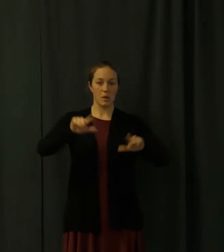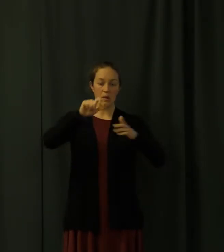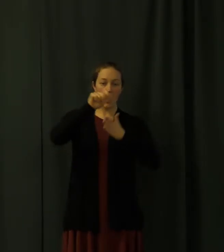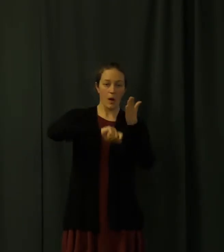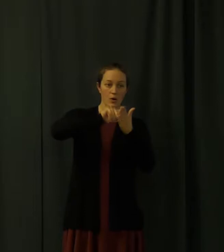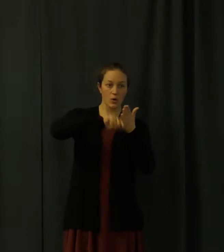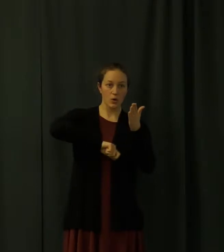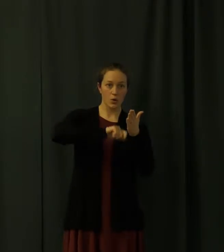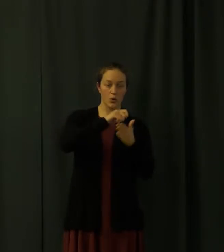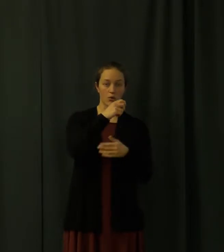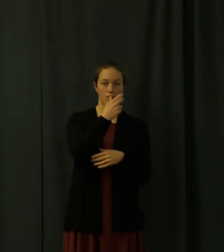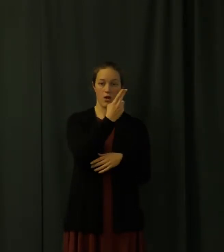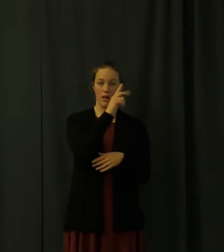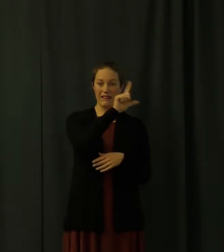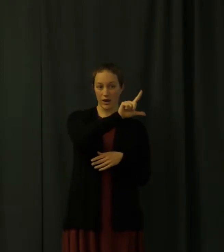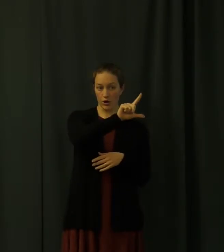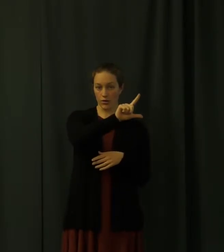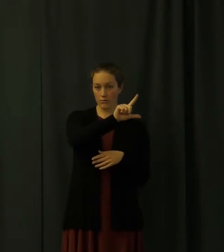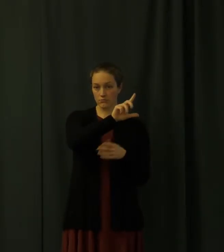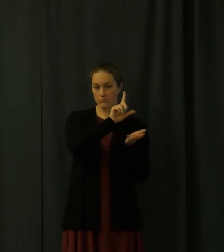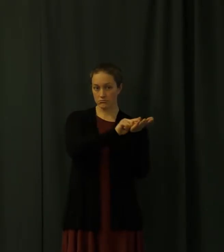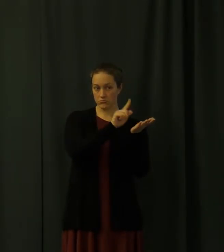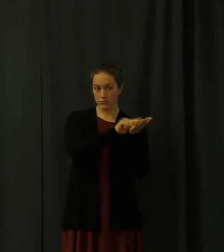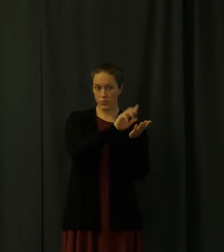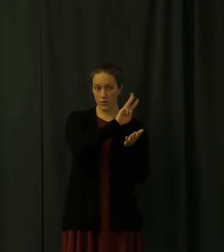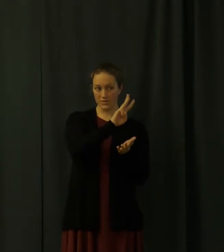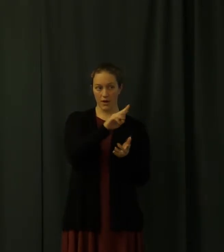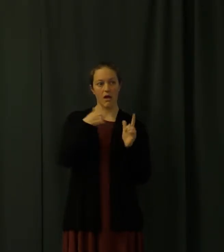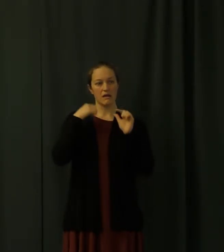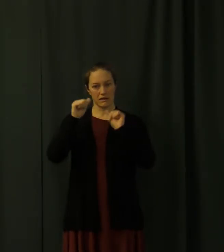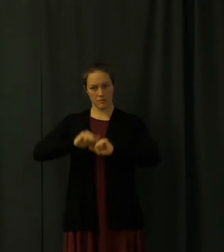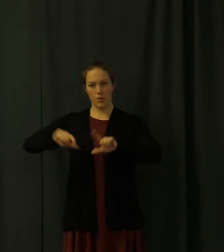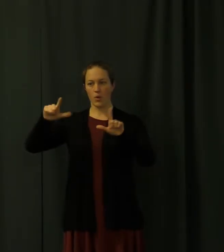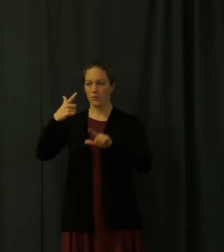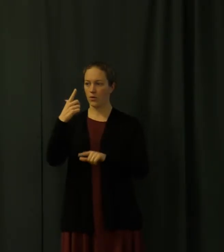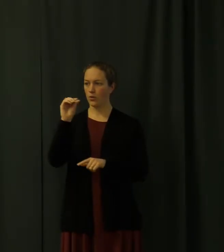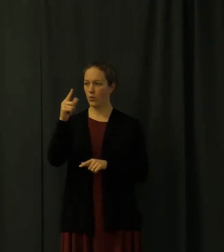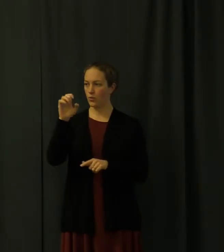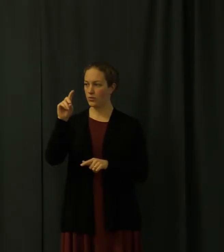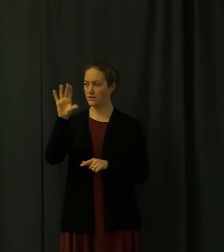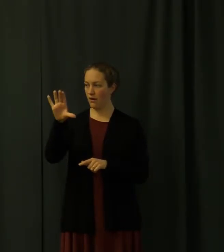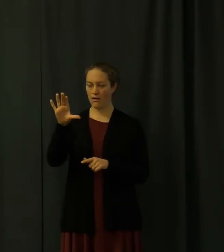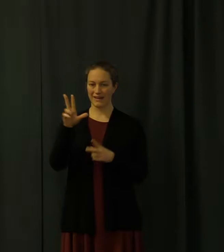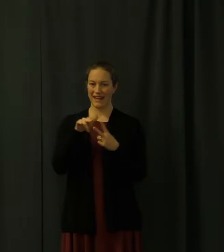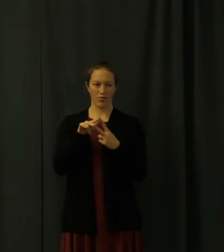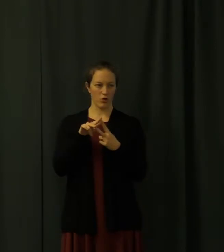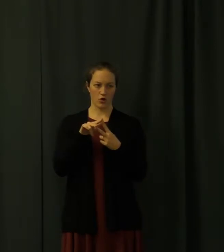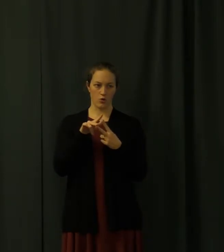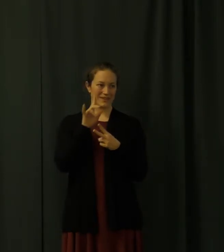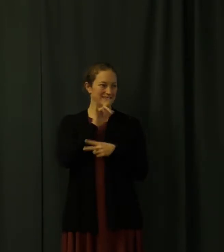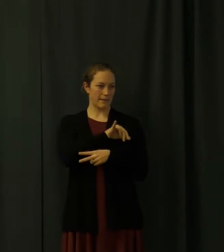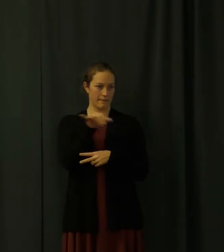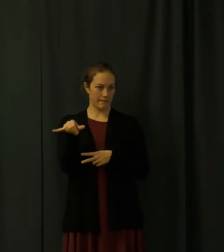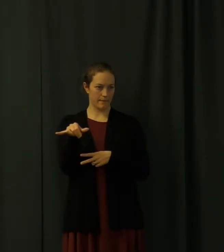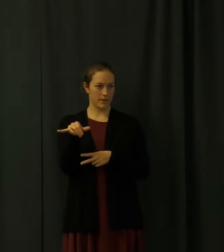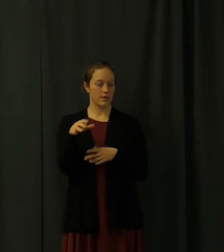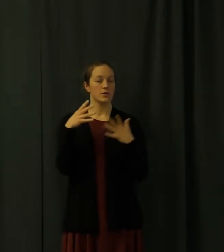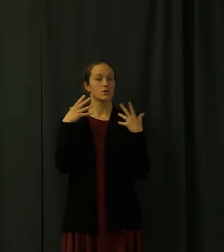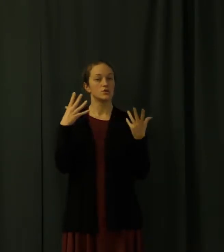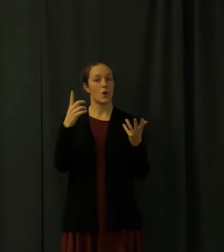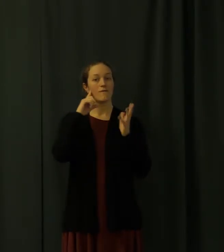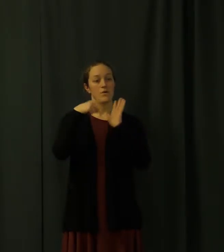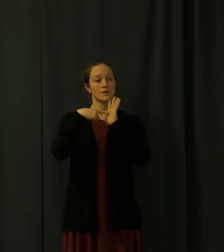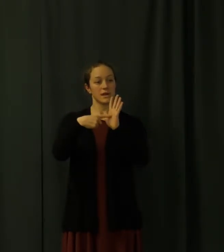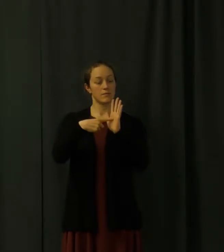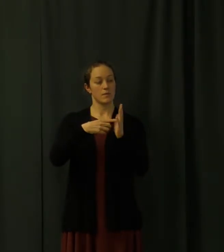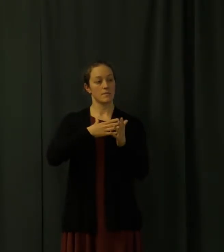can pull up a Google Doc. It's going to work the same way, okay? I just need something with words on it. So let's say that I told my kids,